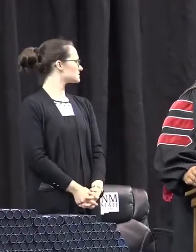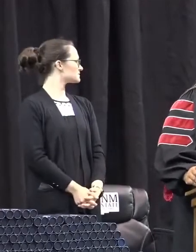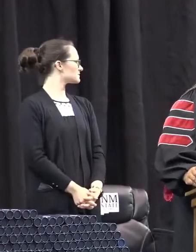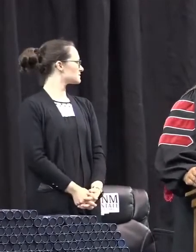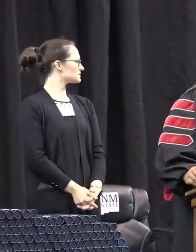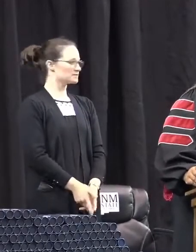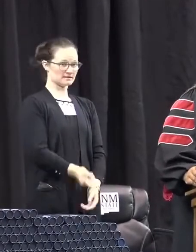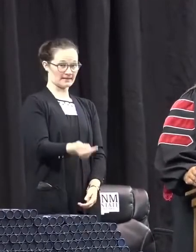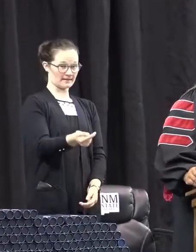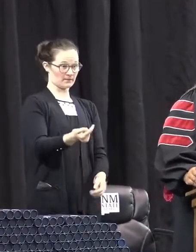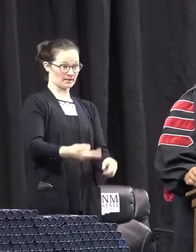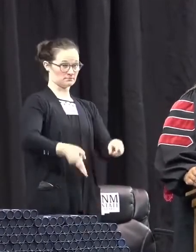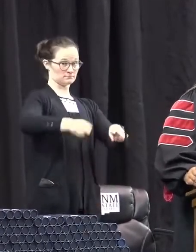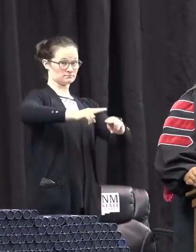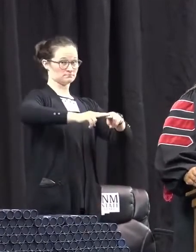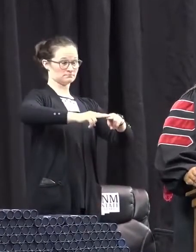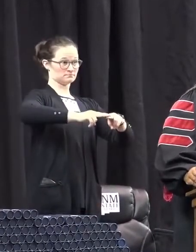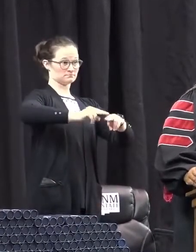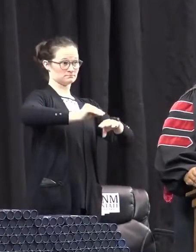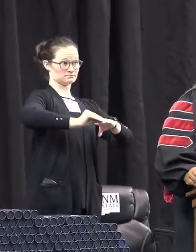Can we get a little louder?